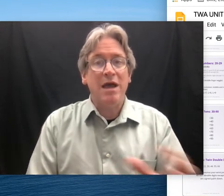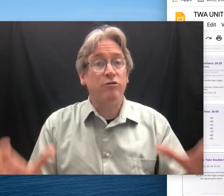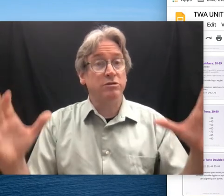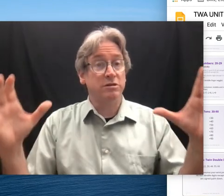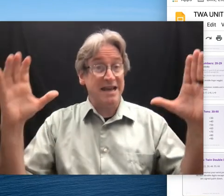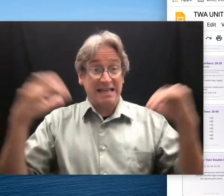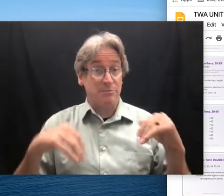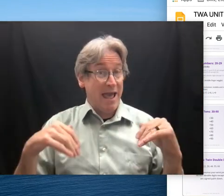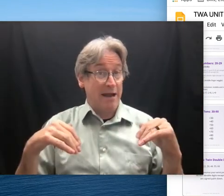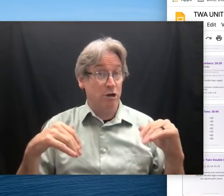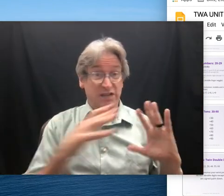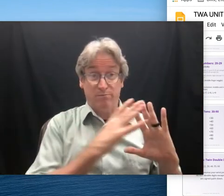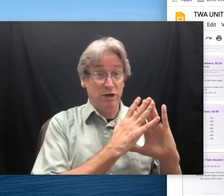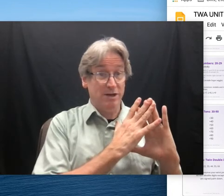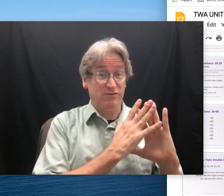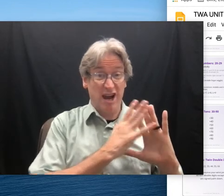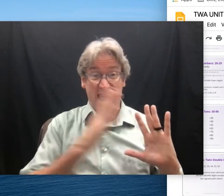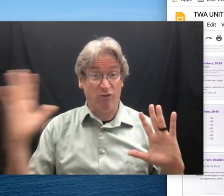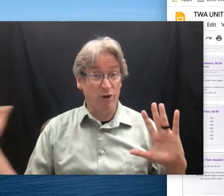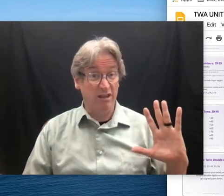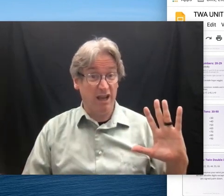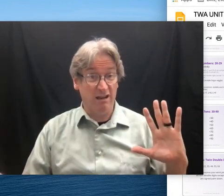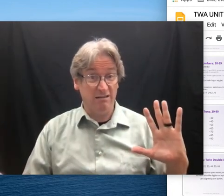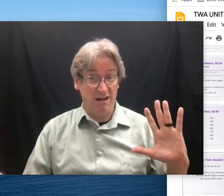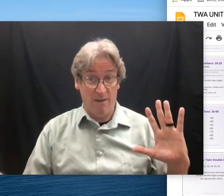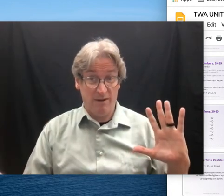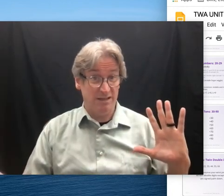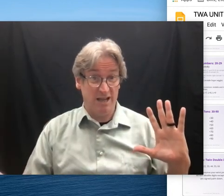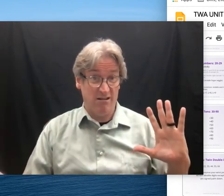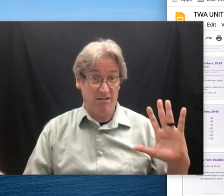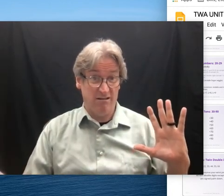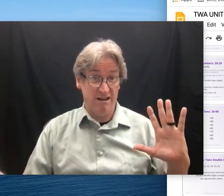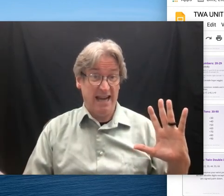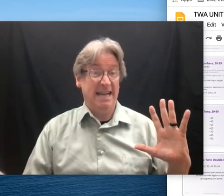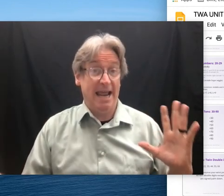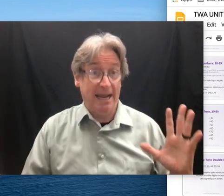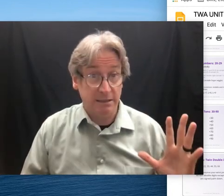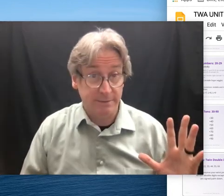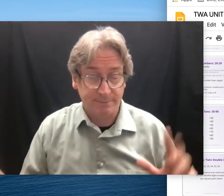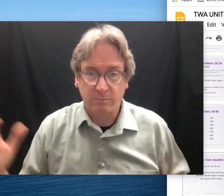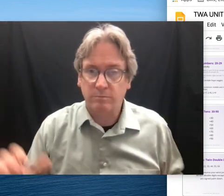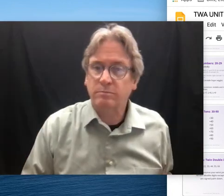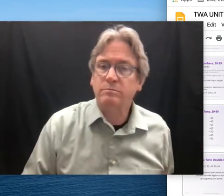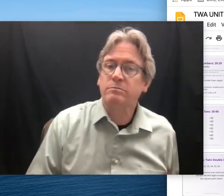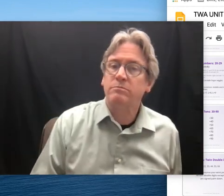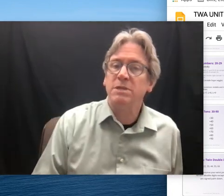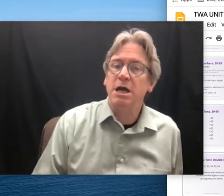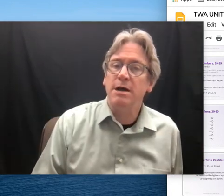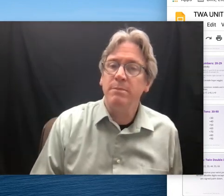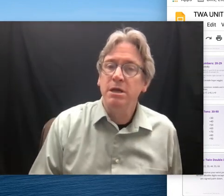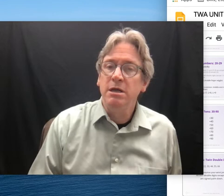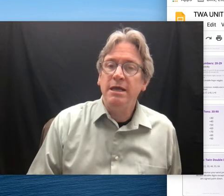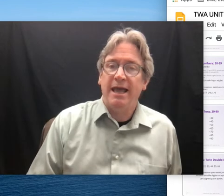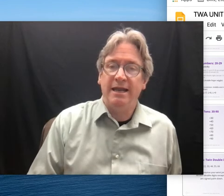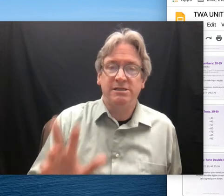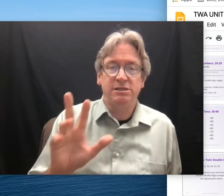so now the next pattern is pretty much for everything up until 98.